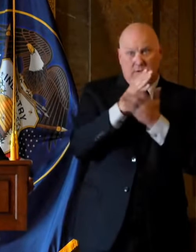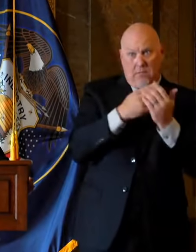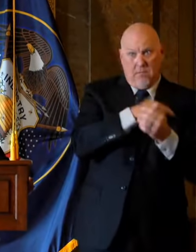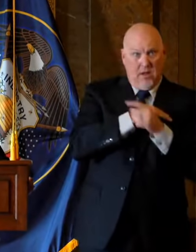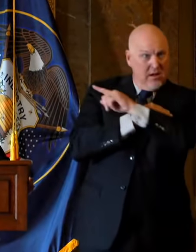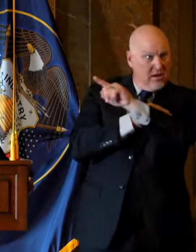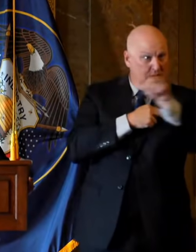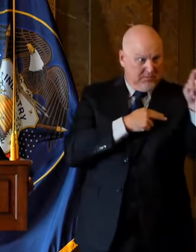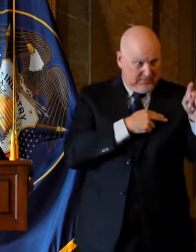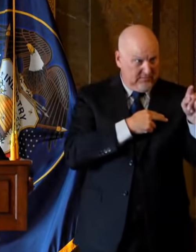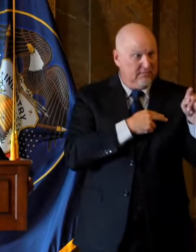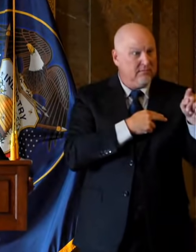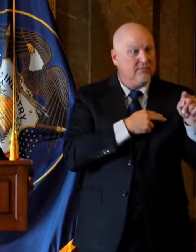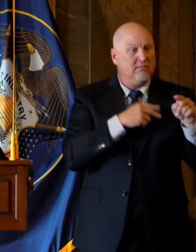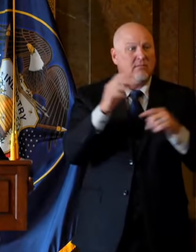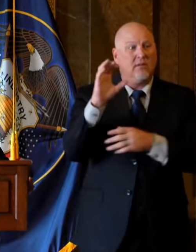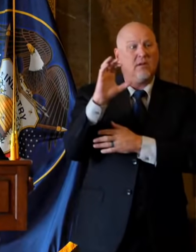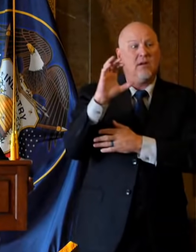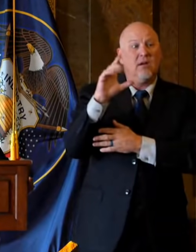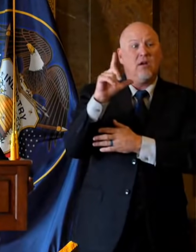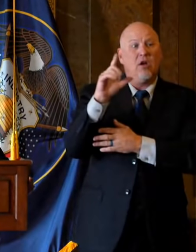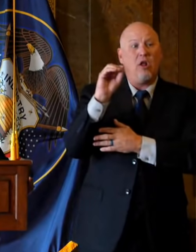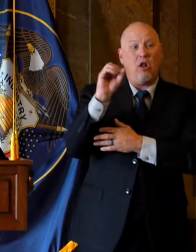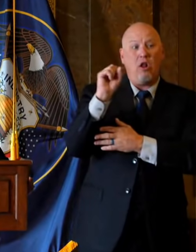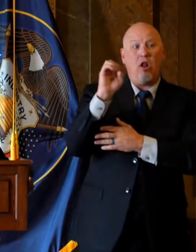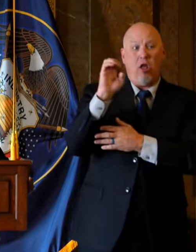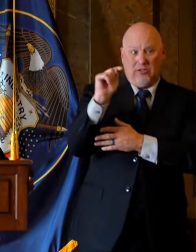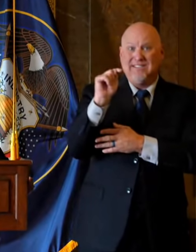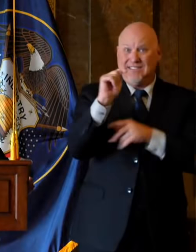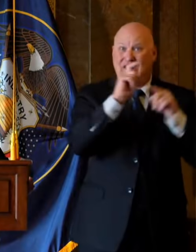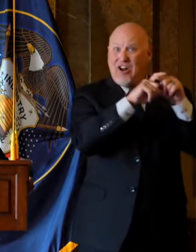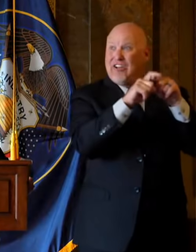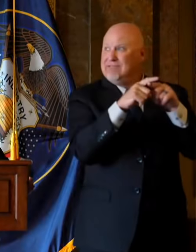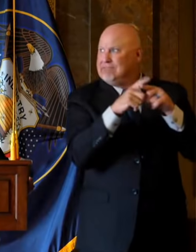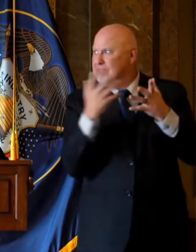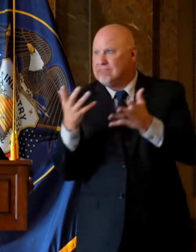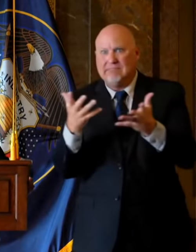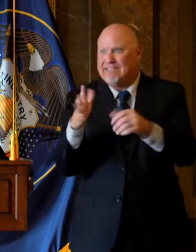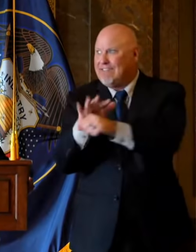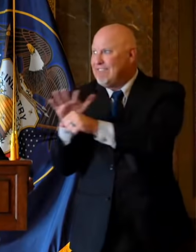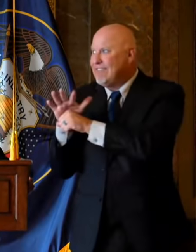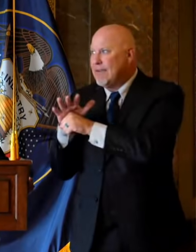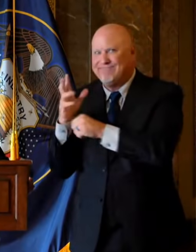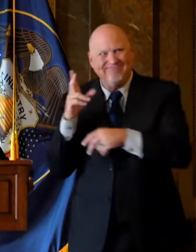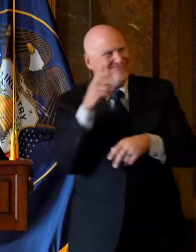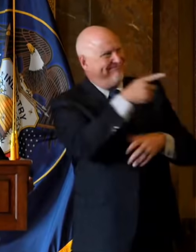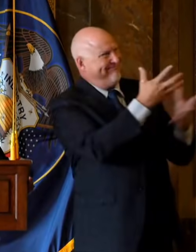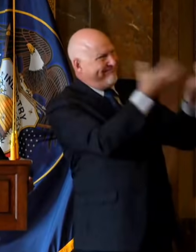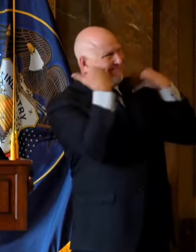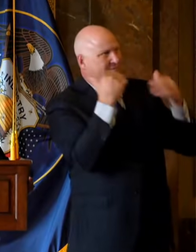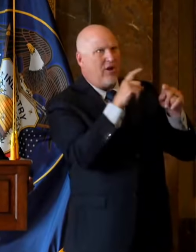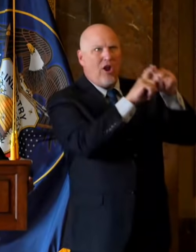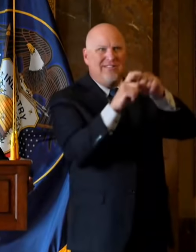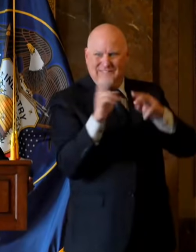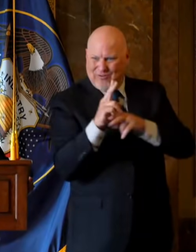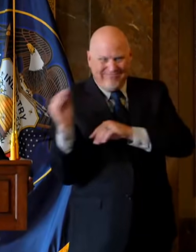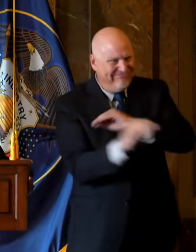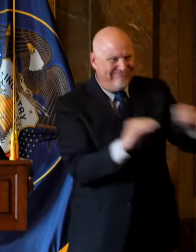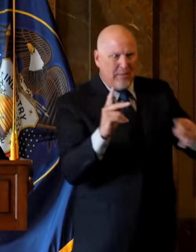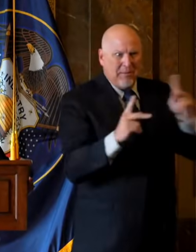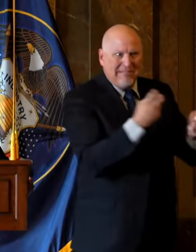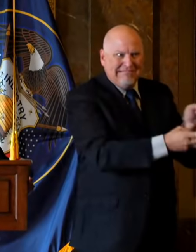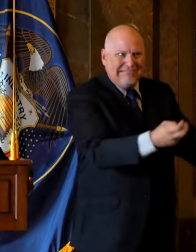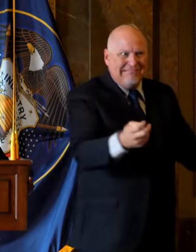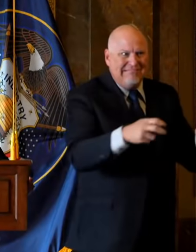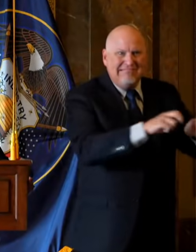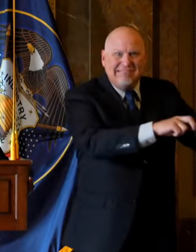rooms. They spend hours to ensure a safe landing place for patients when scarce beds are so incredibly hard to find.